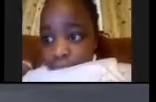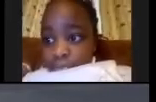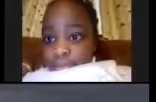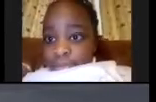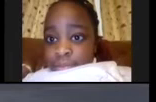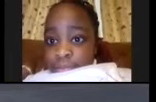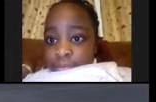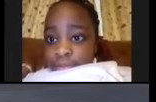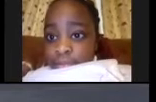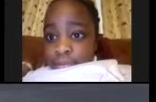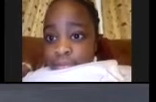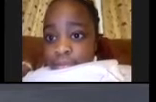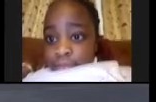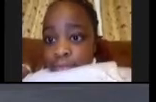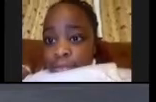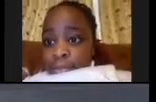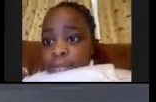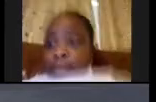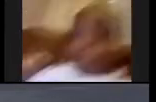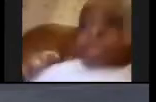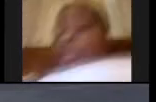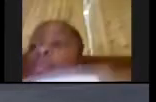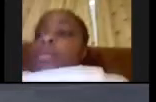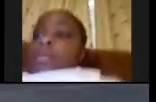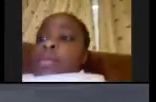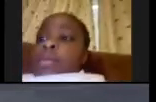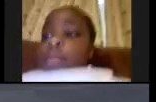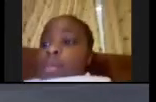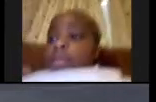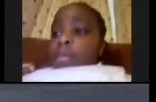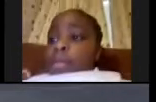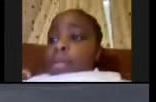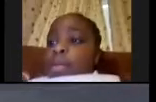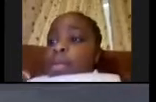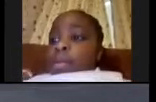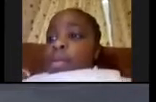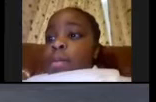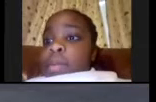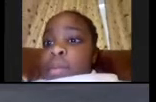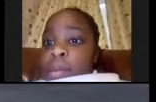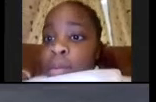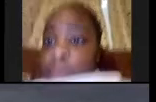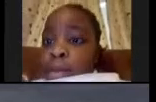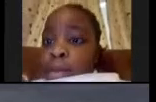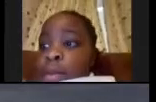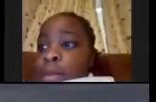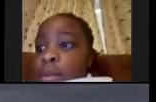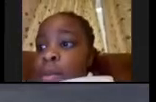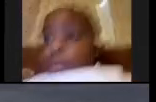Okay, Jessica, what would you like us to do now? All right, we're going to go on to another game. What do you guys think about